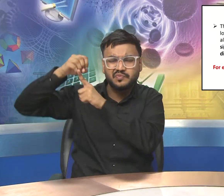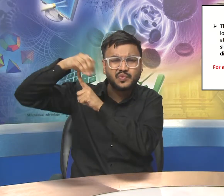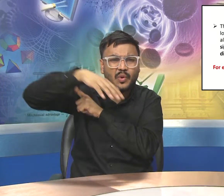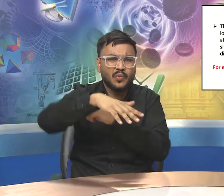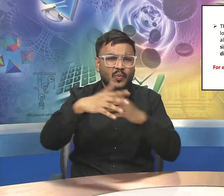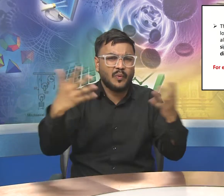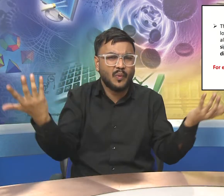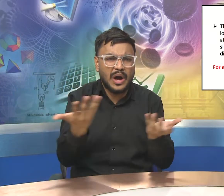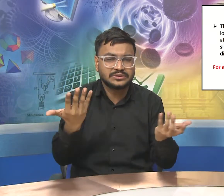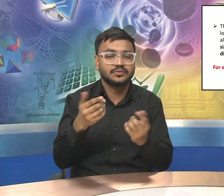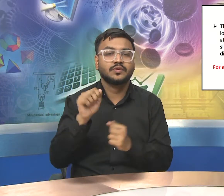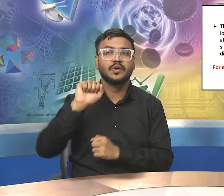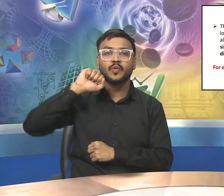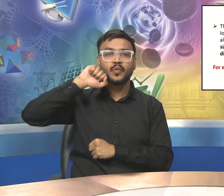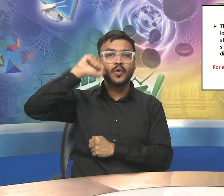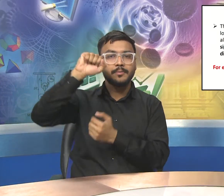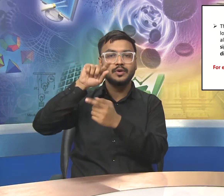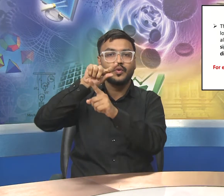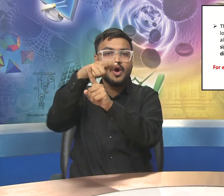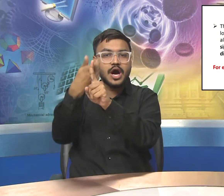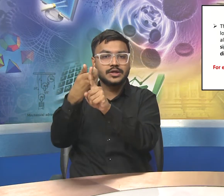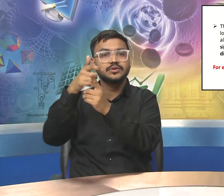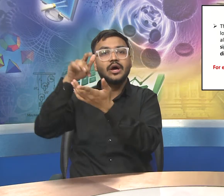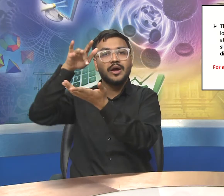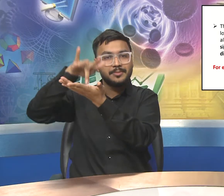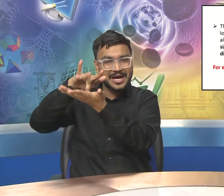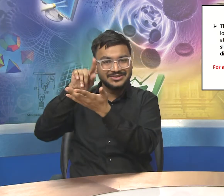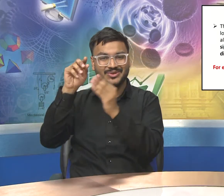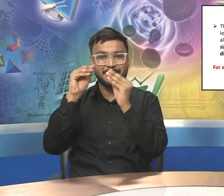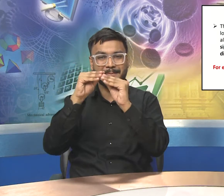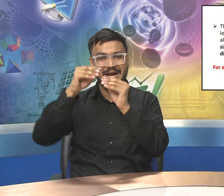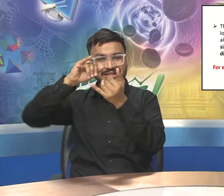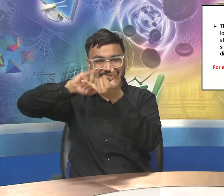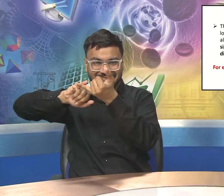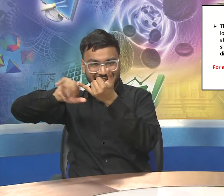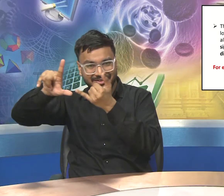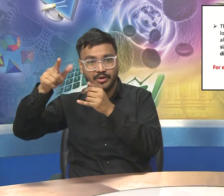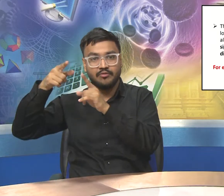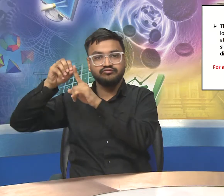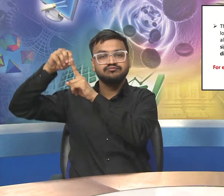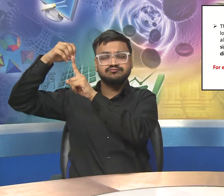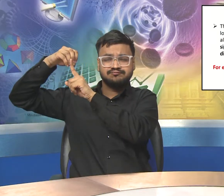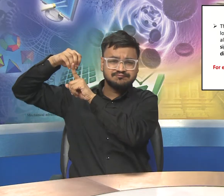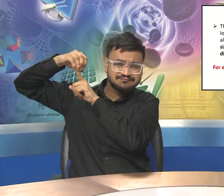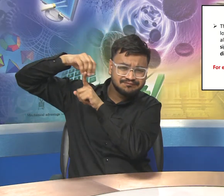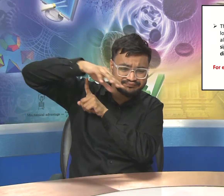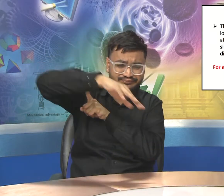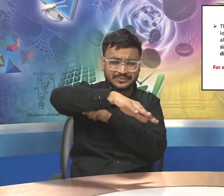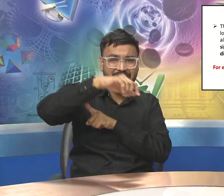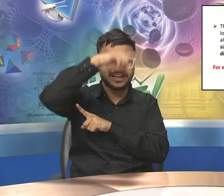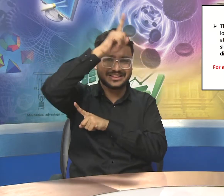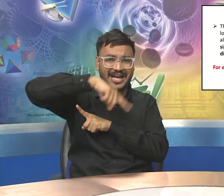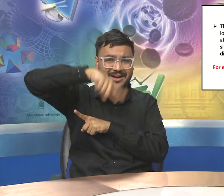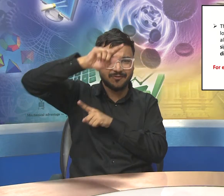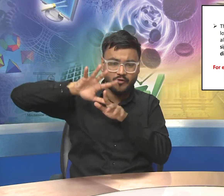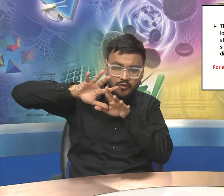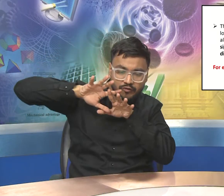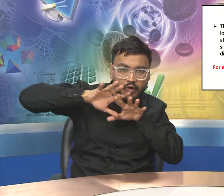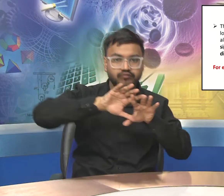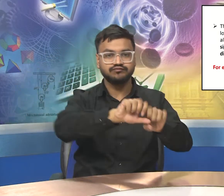This happened as India was under British Empire for long, and hence